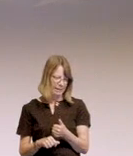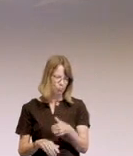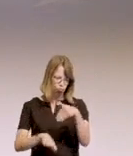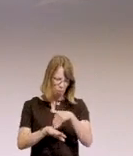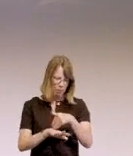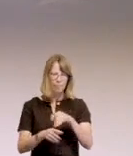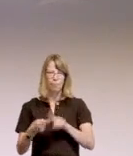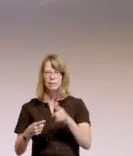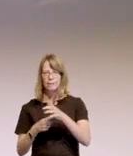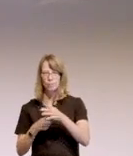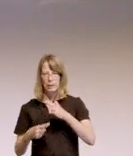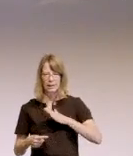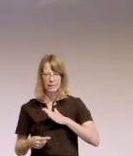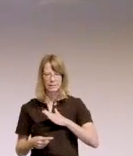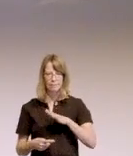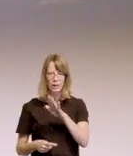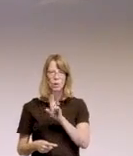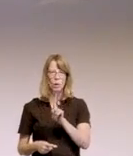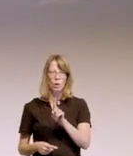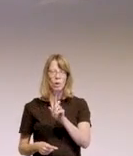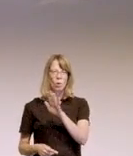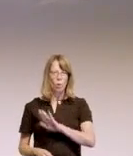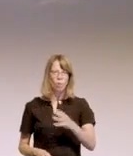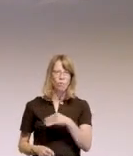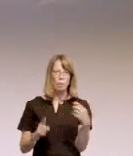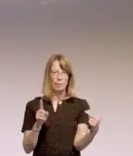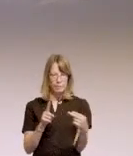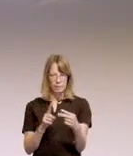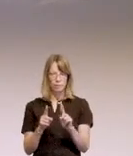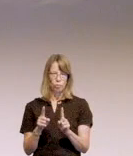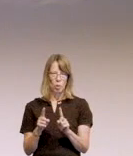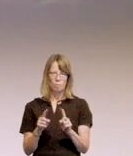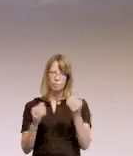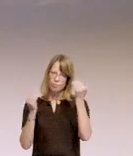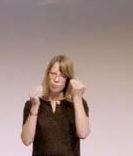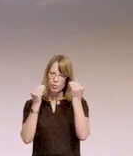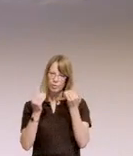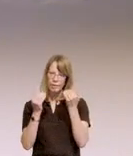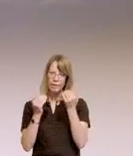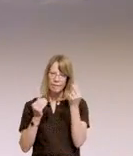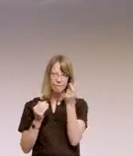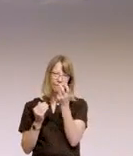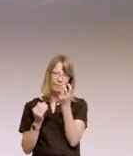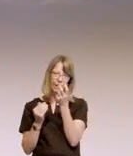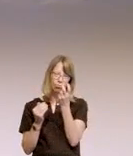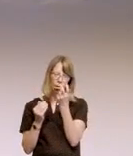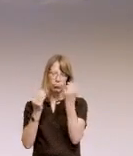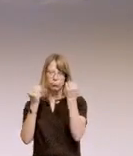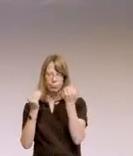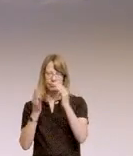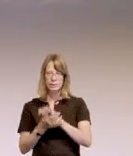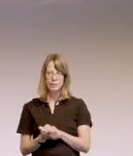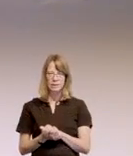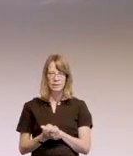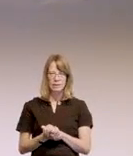from the perspective of someone who has low vision. And we would then combine this with the other two facets